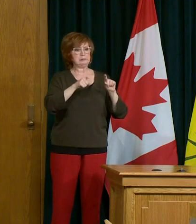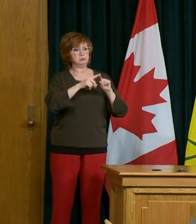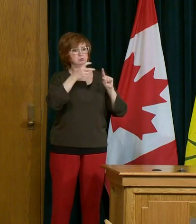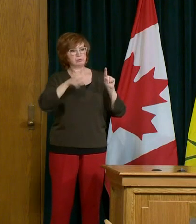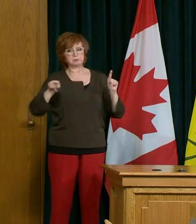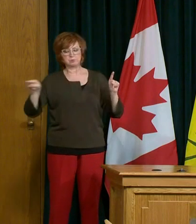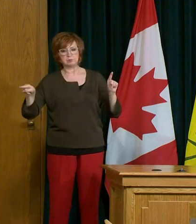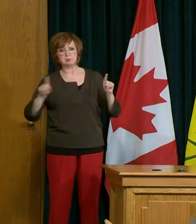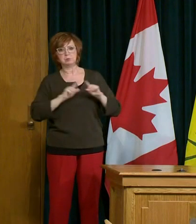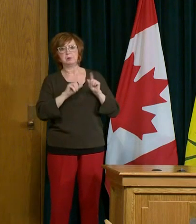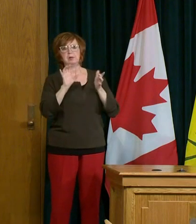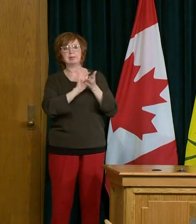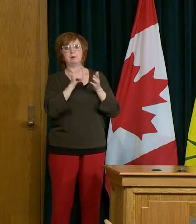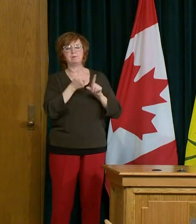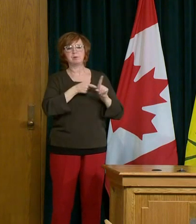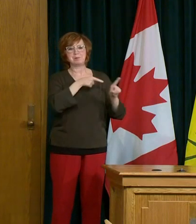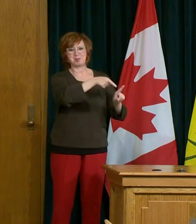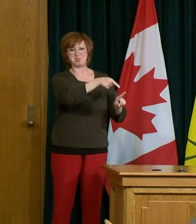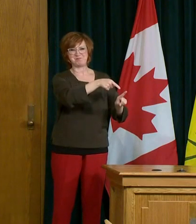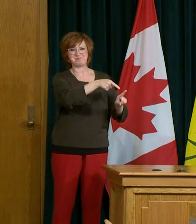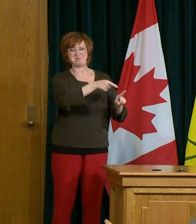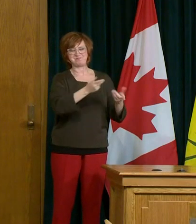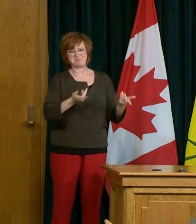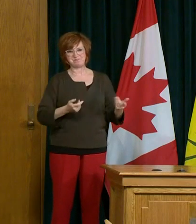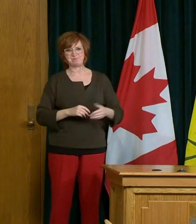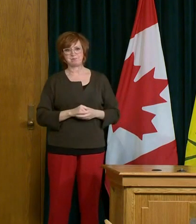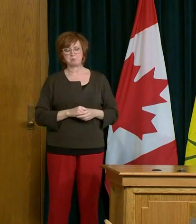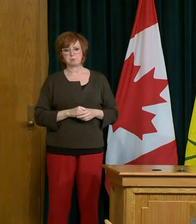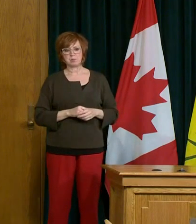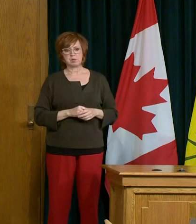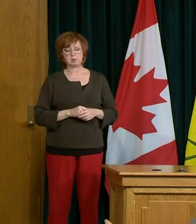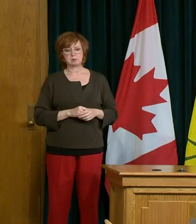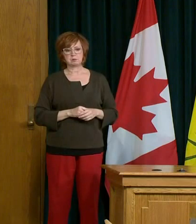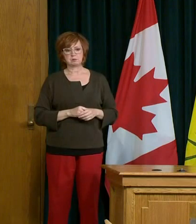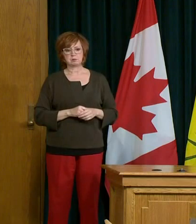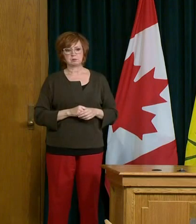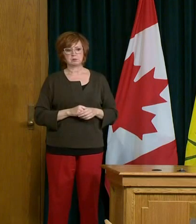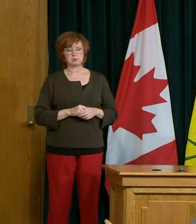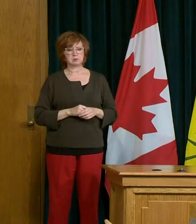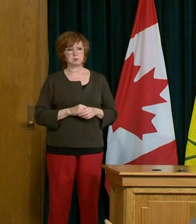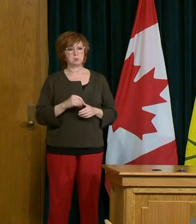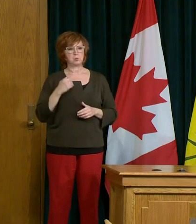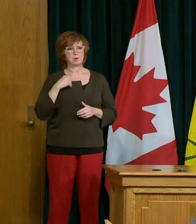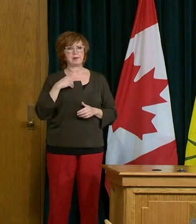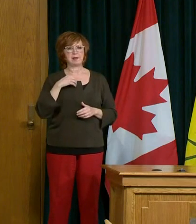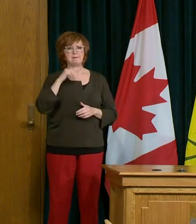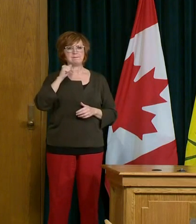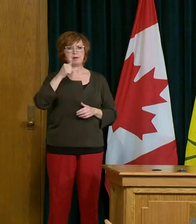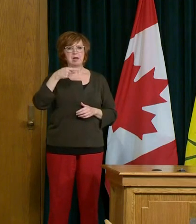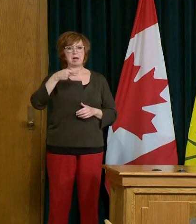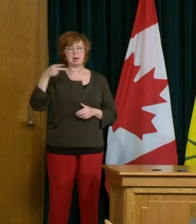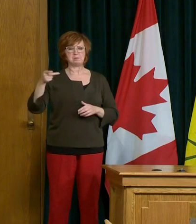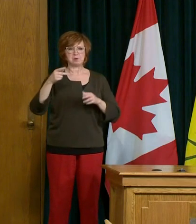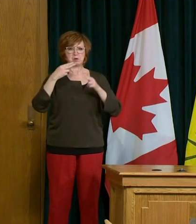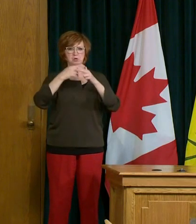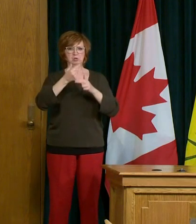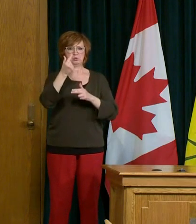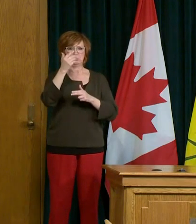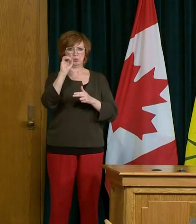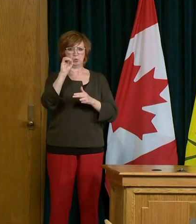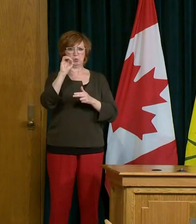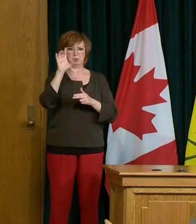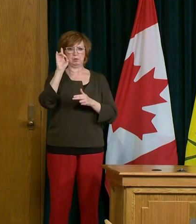use contact tracing, an application called Go Data that does allow